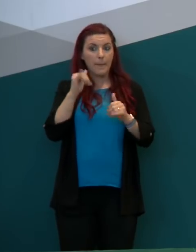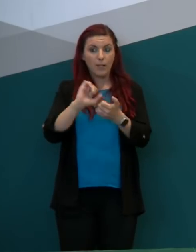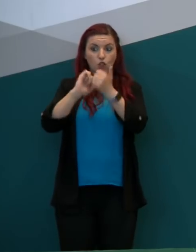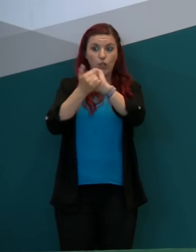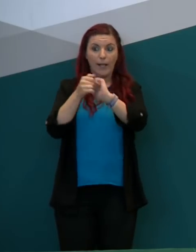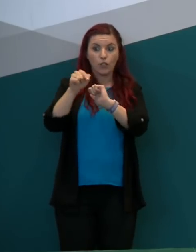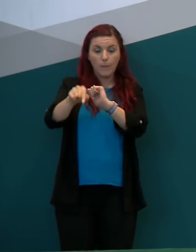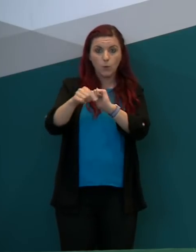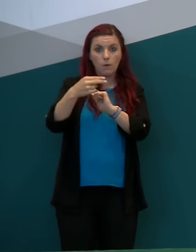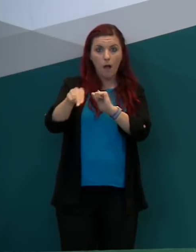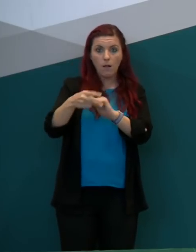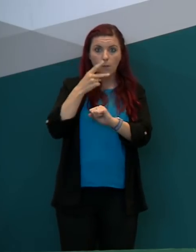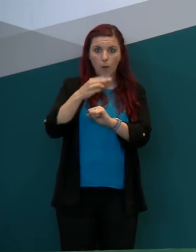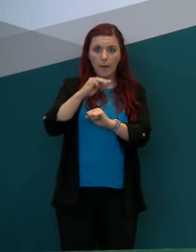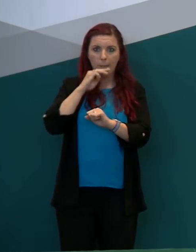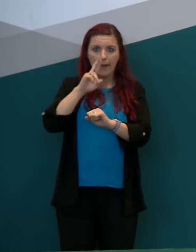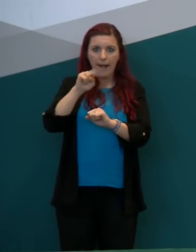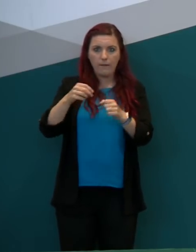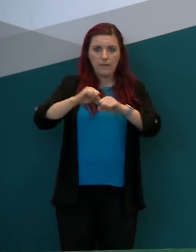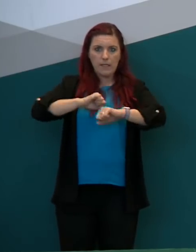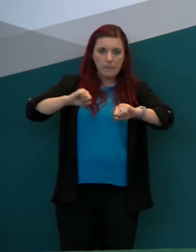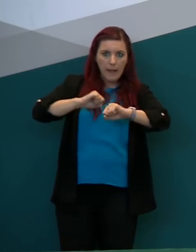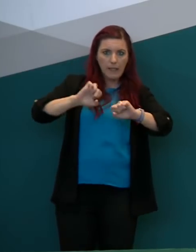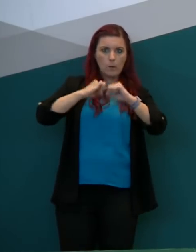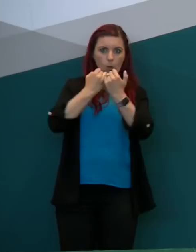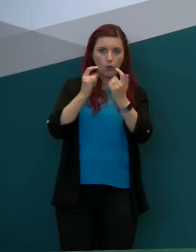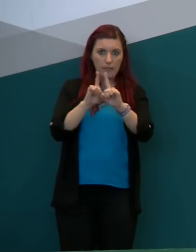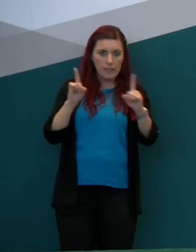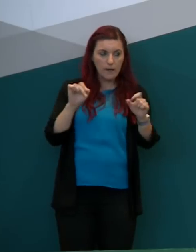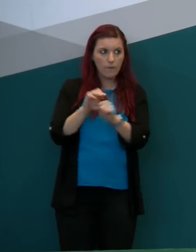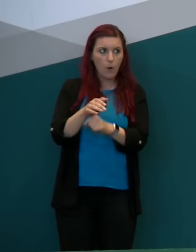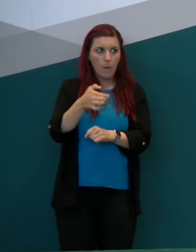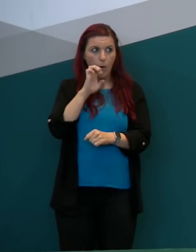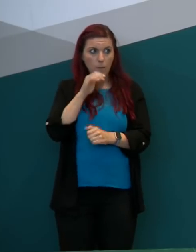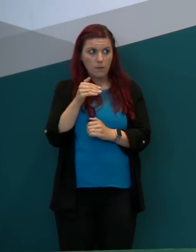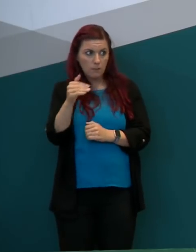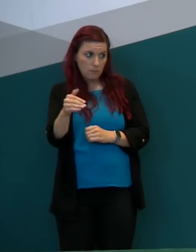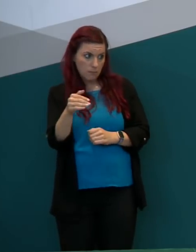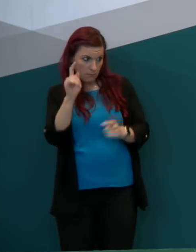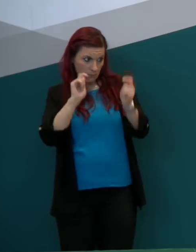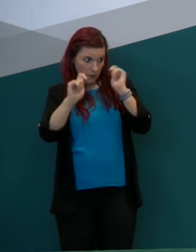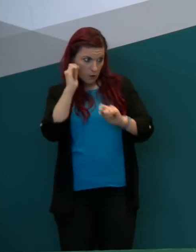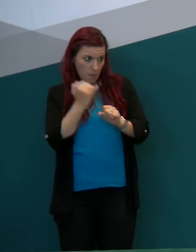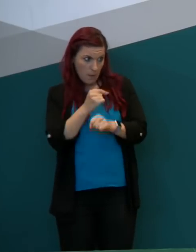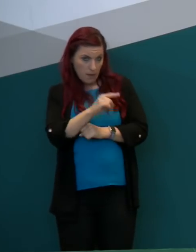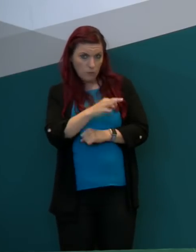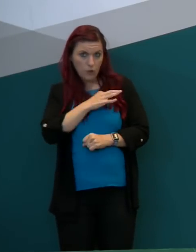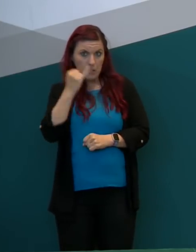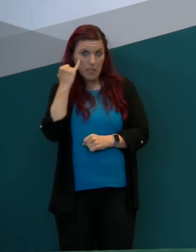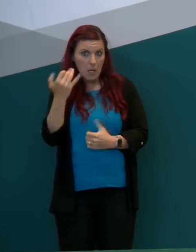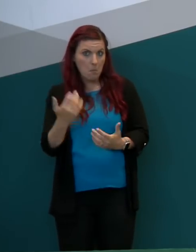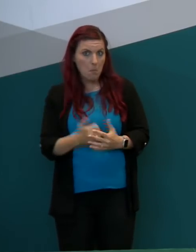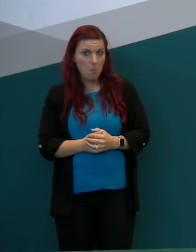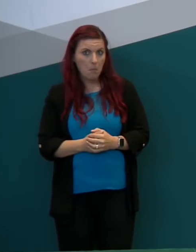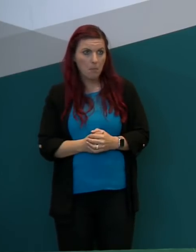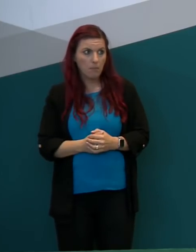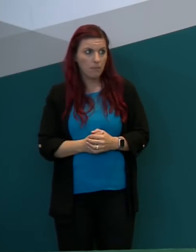public health and measures and social distancing going forward. Is that something you might think is a good idea?